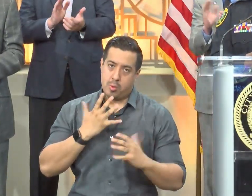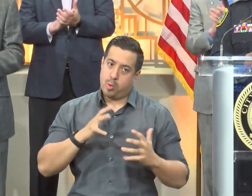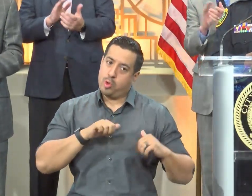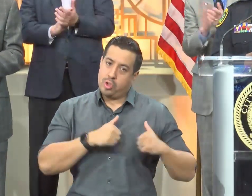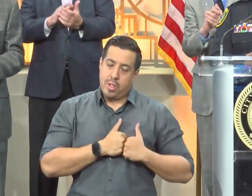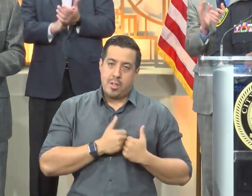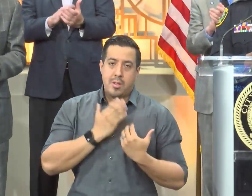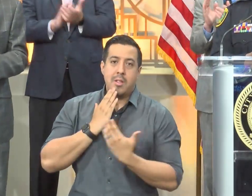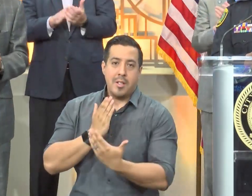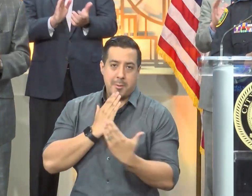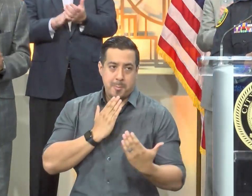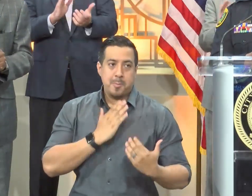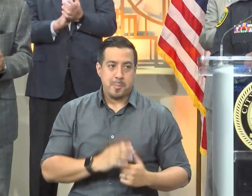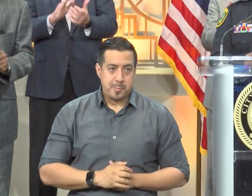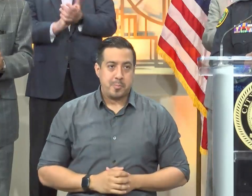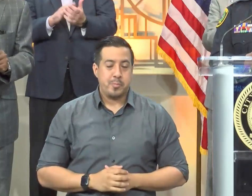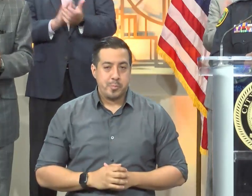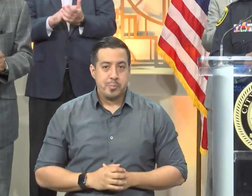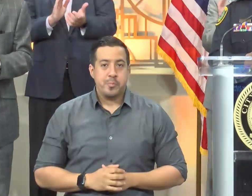challenge.